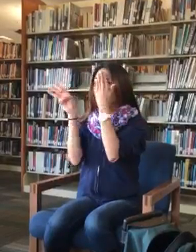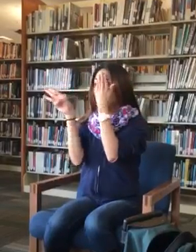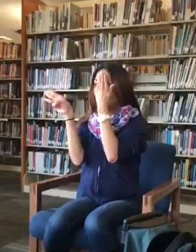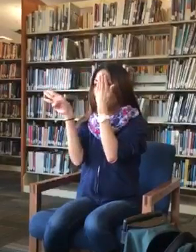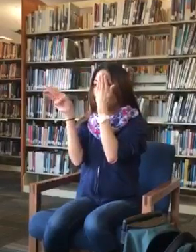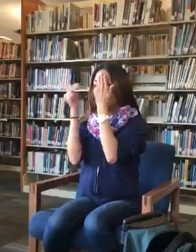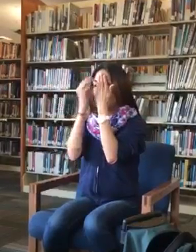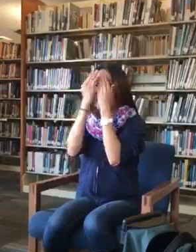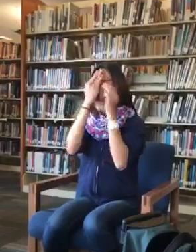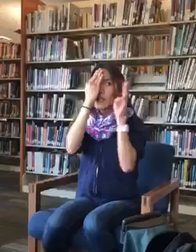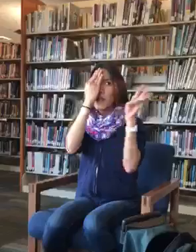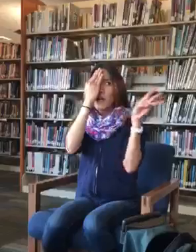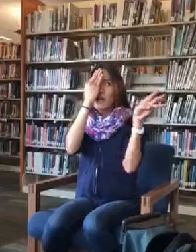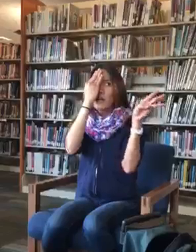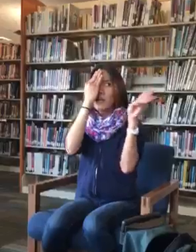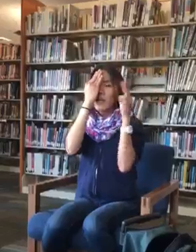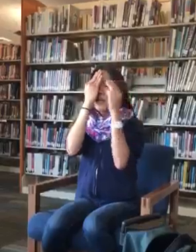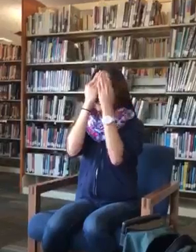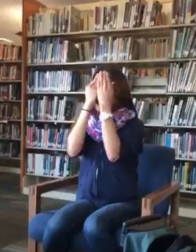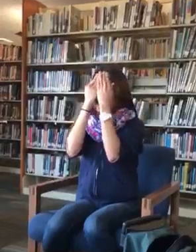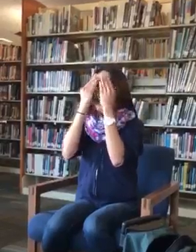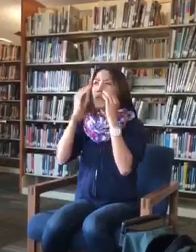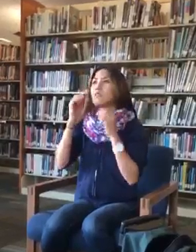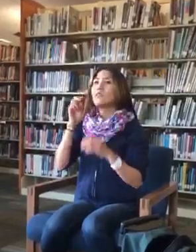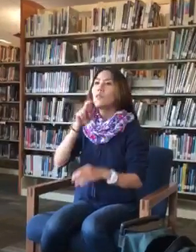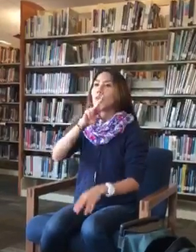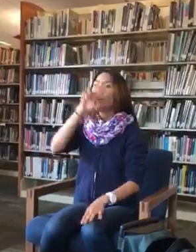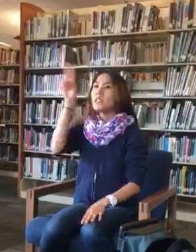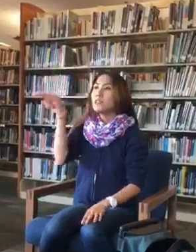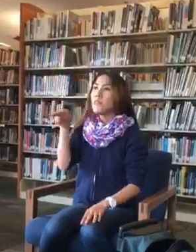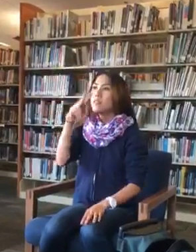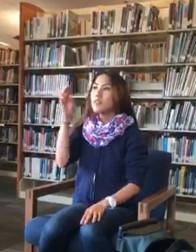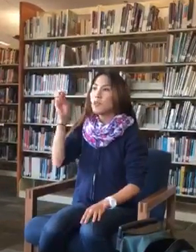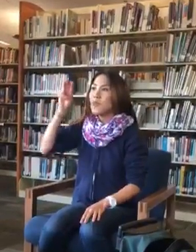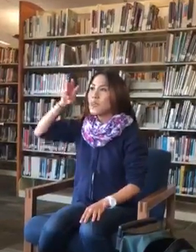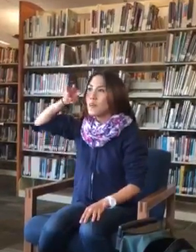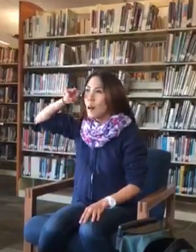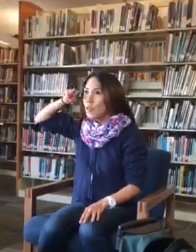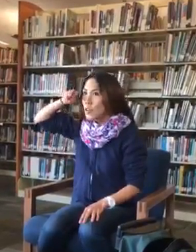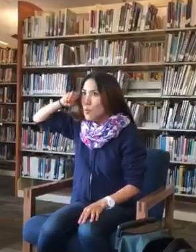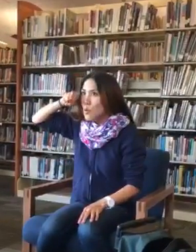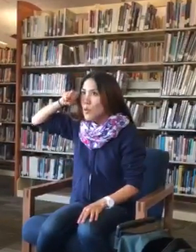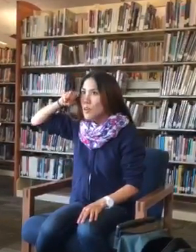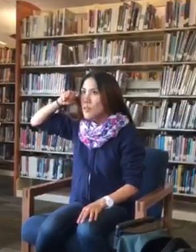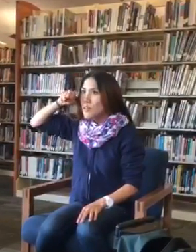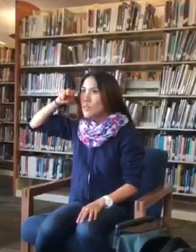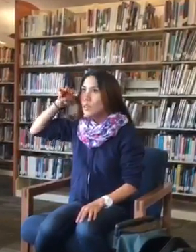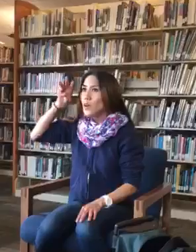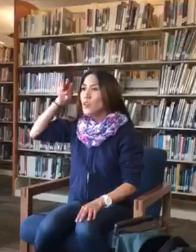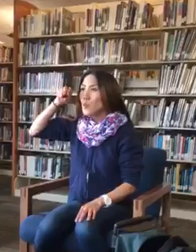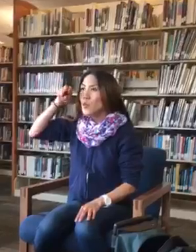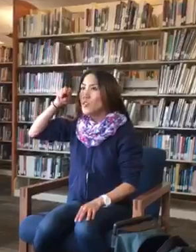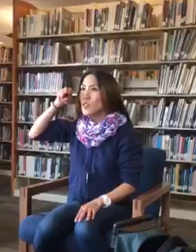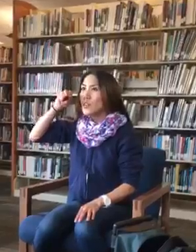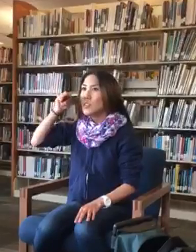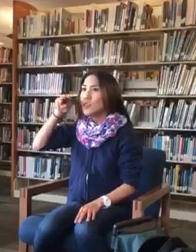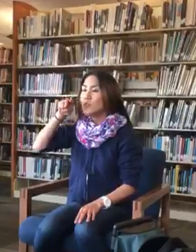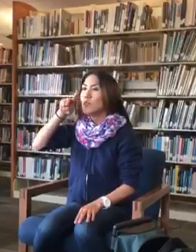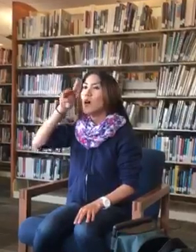the side laterally, and also the rest of it's going to be ocular motor. So ocular motor is going to do